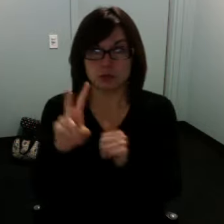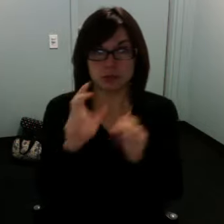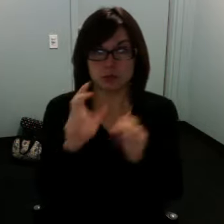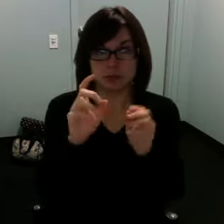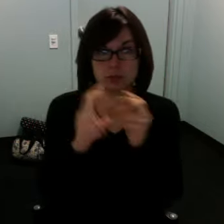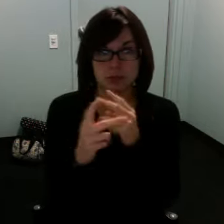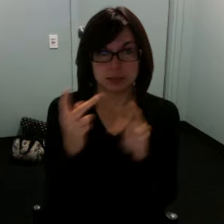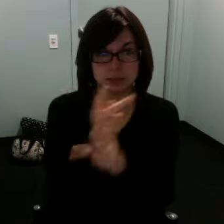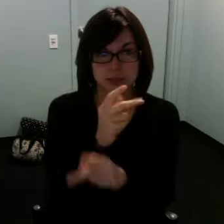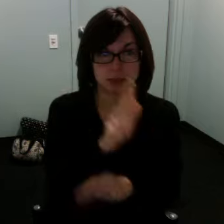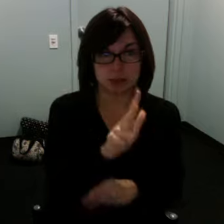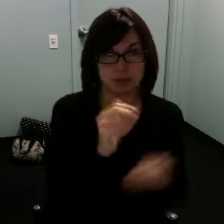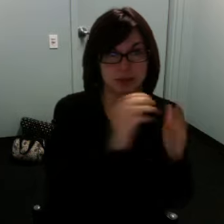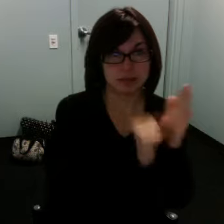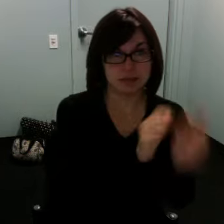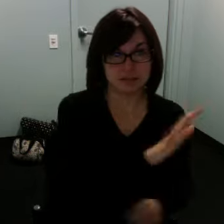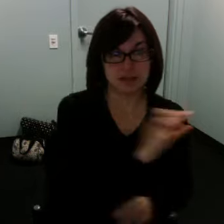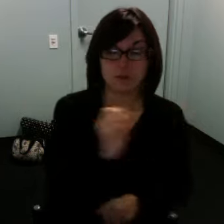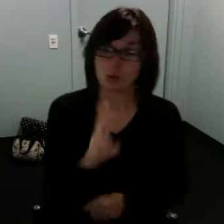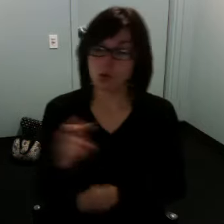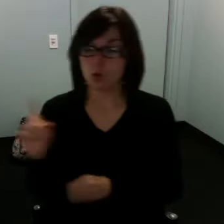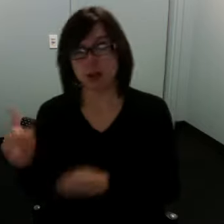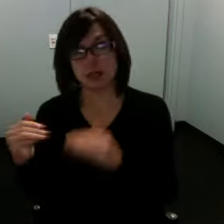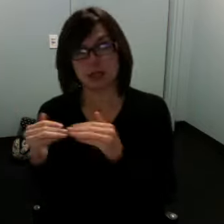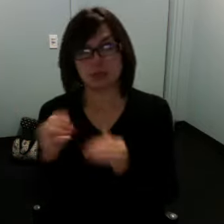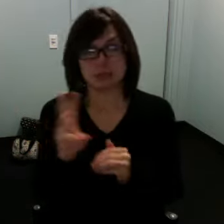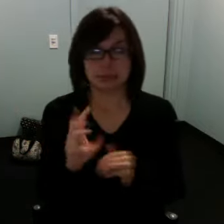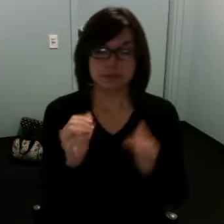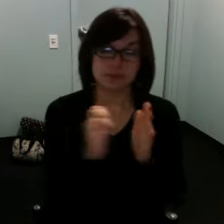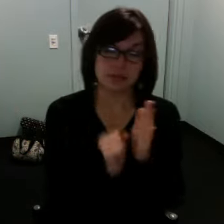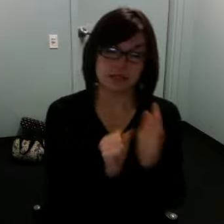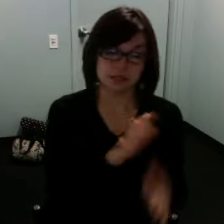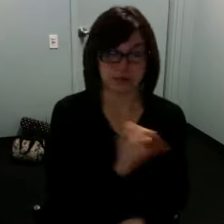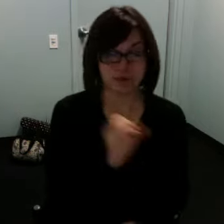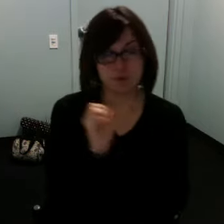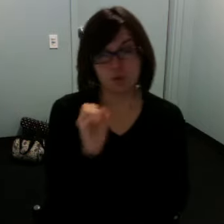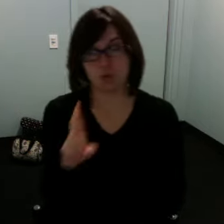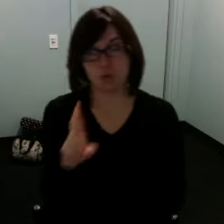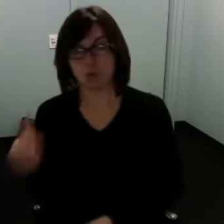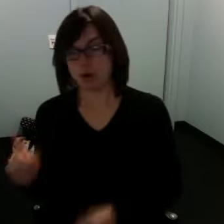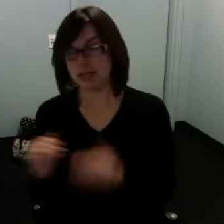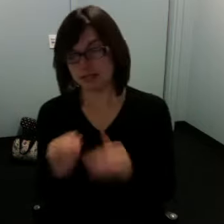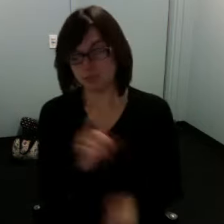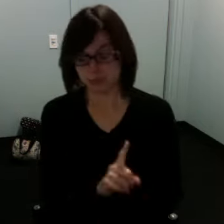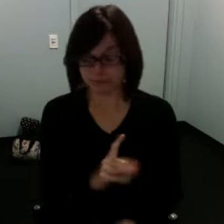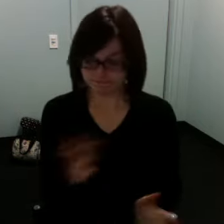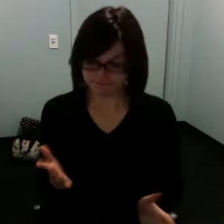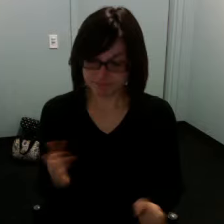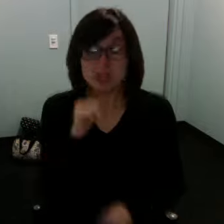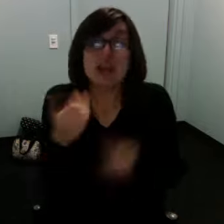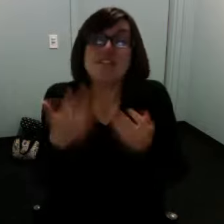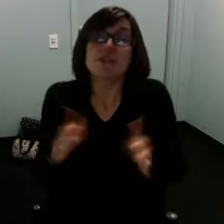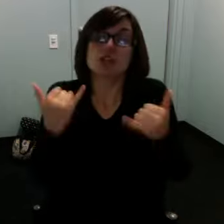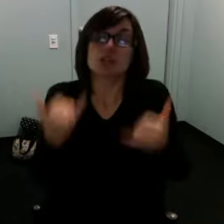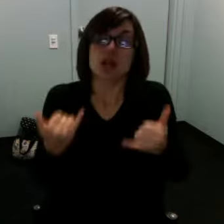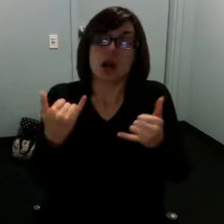1. And of course, that's a true statement. Now, we're not done, though, checking that this is a solution of the system. We have to make